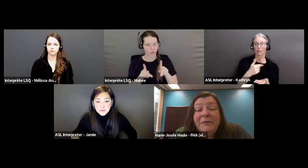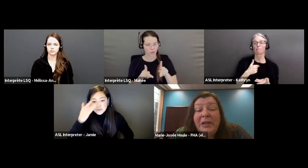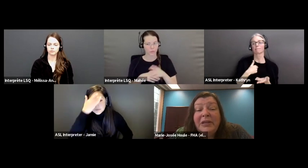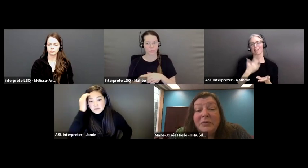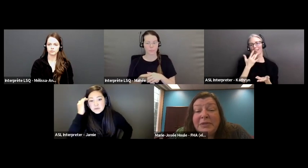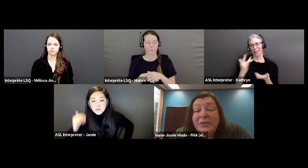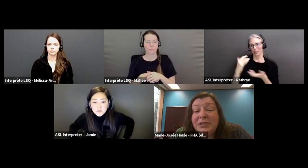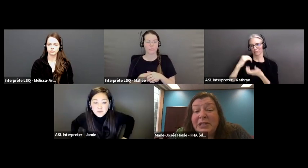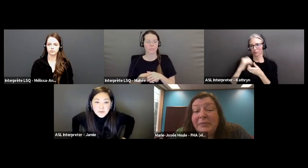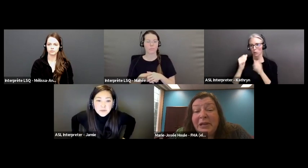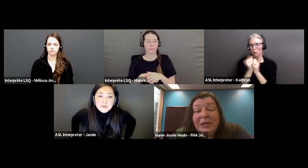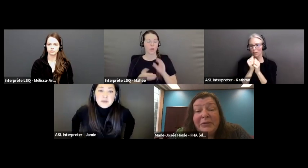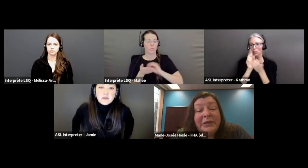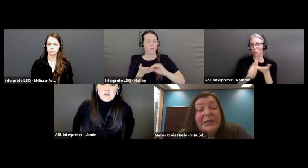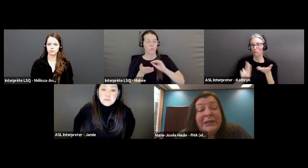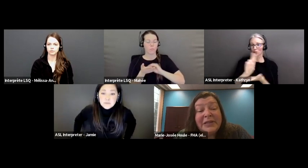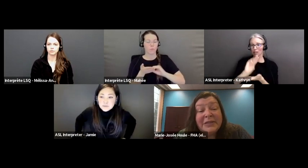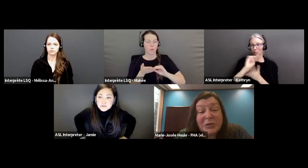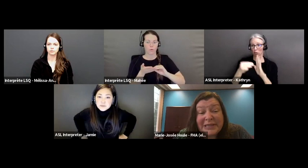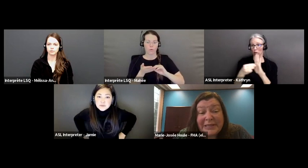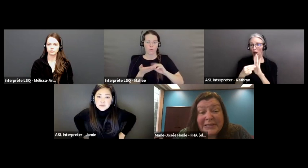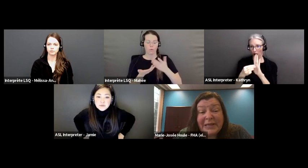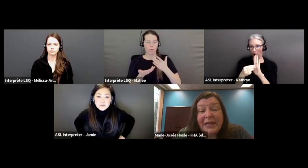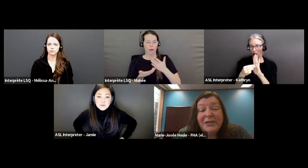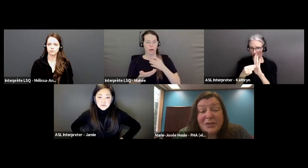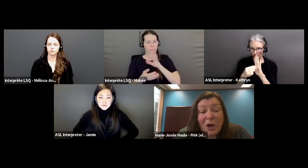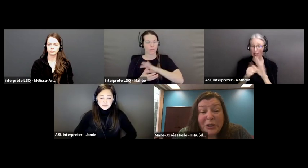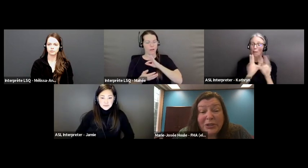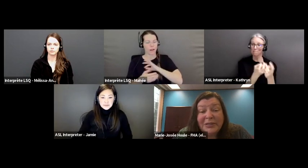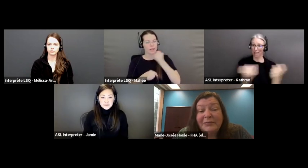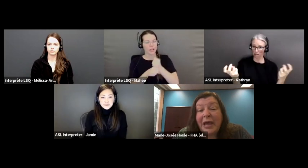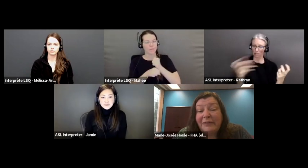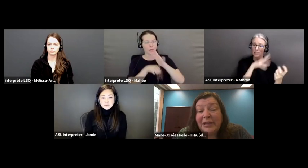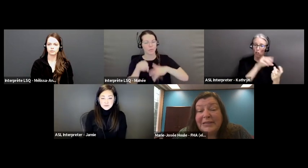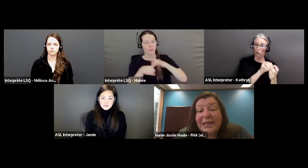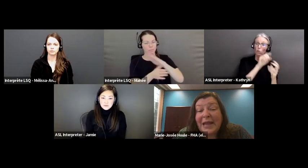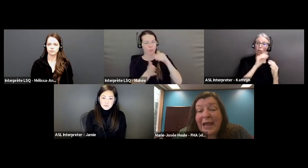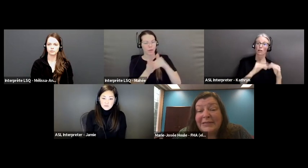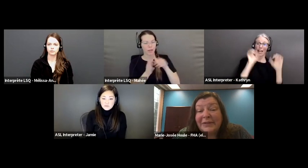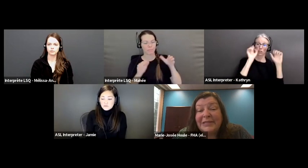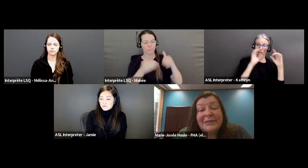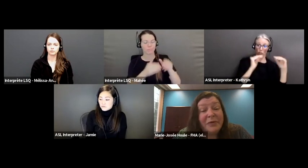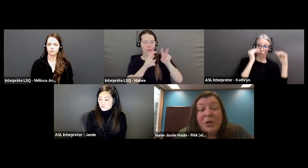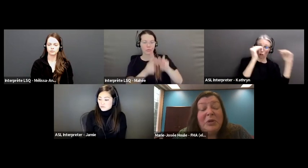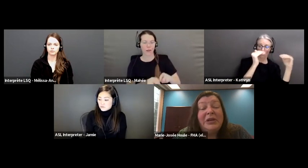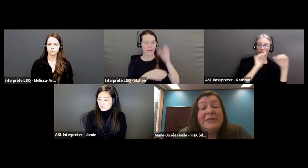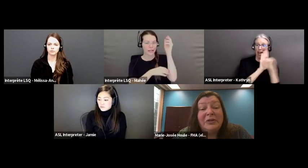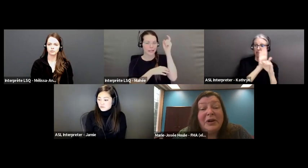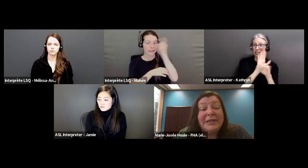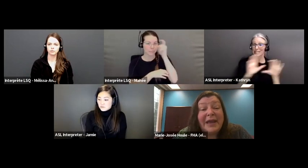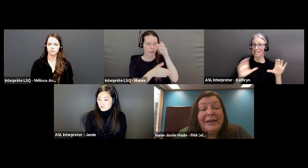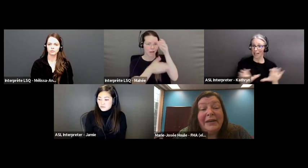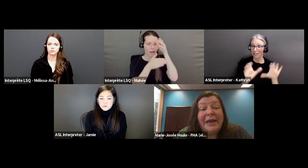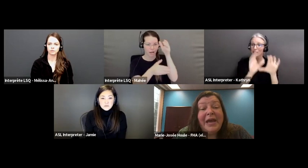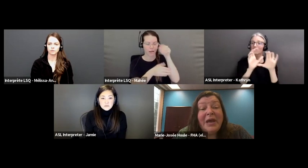who convened a research team that included lived expertise, scholars, advocates, and activists from communities